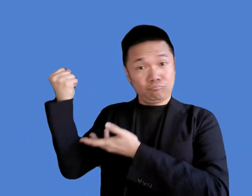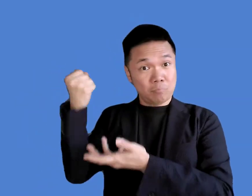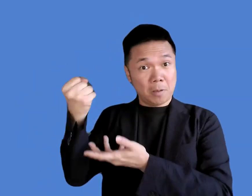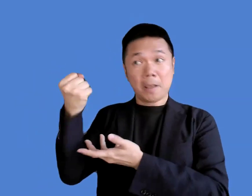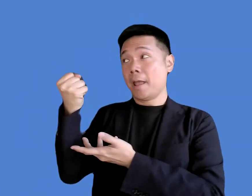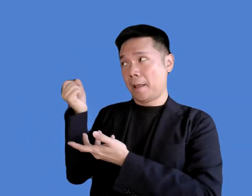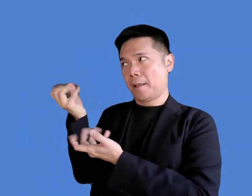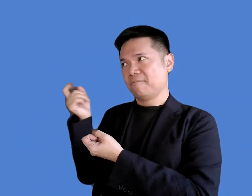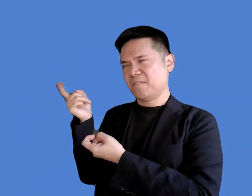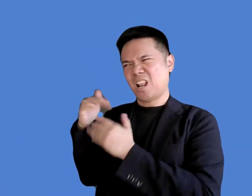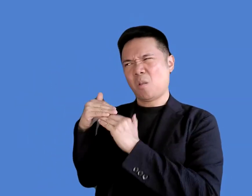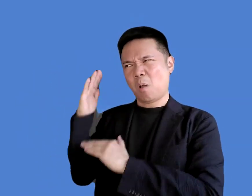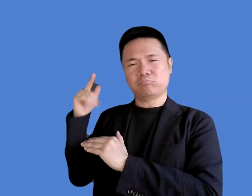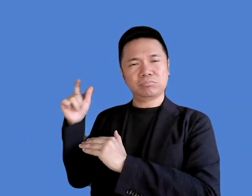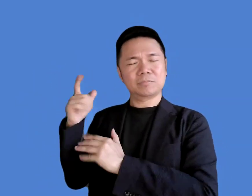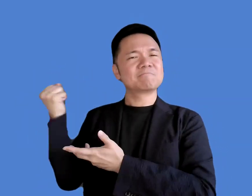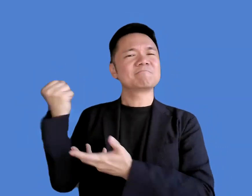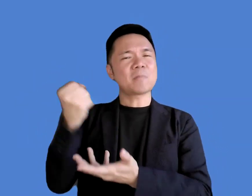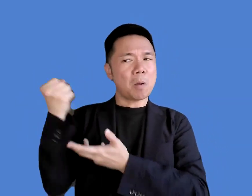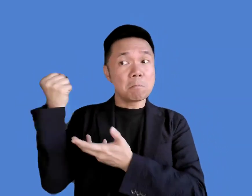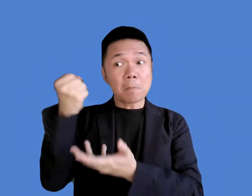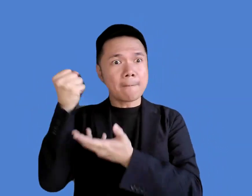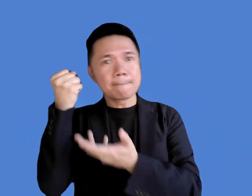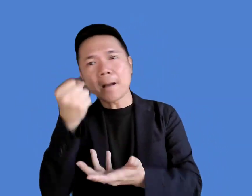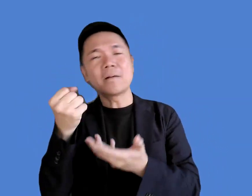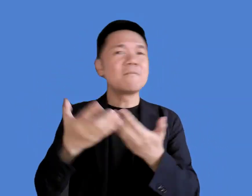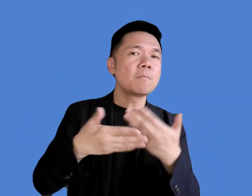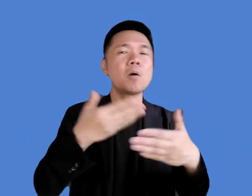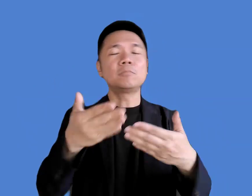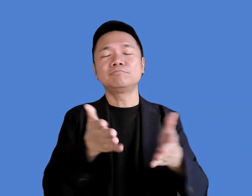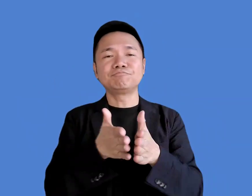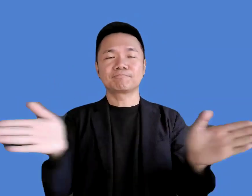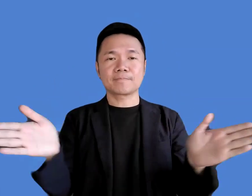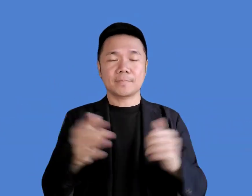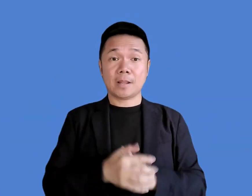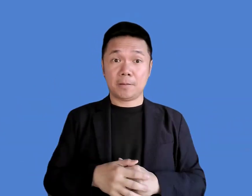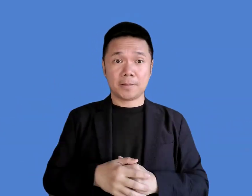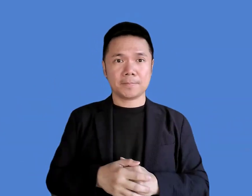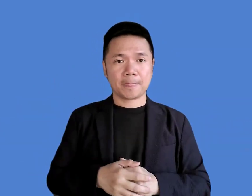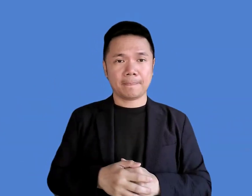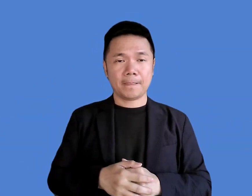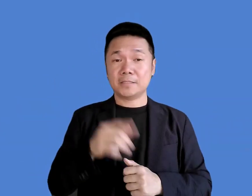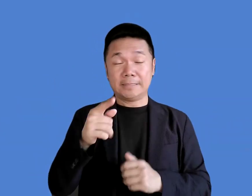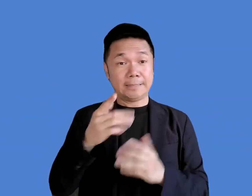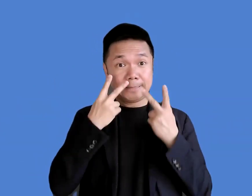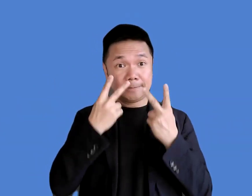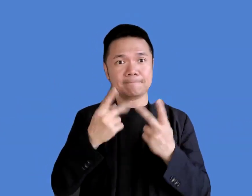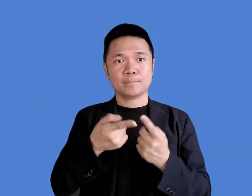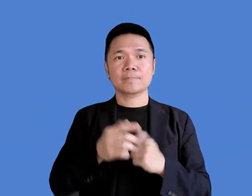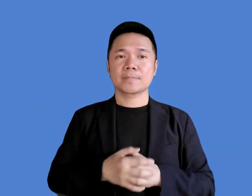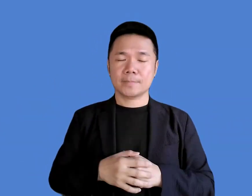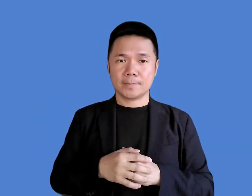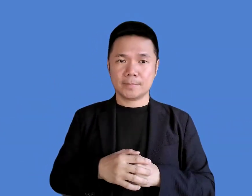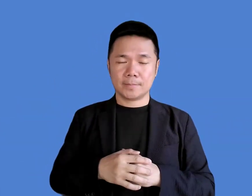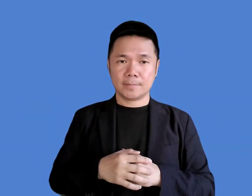very exciting. We work with a number of impact investors and DFIs, and also through them, they are trying to entice